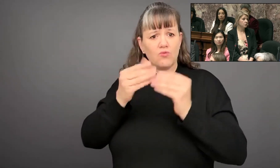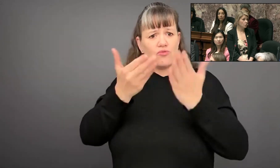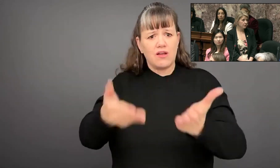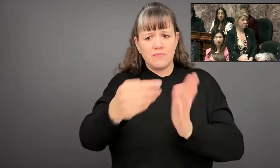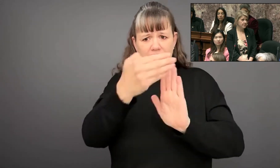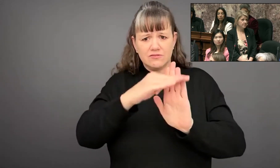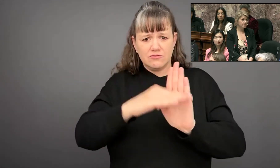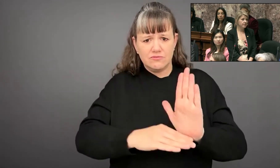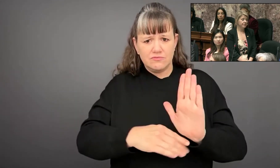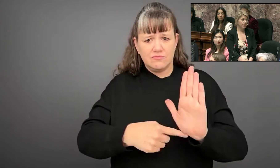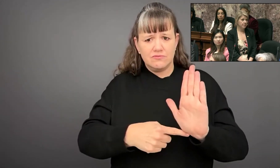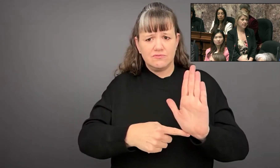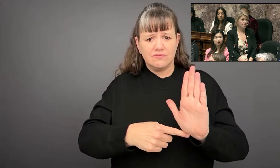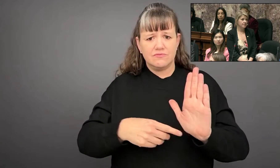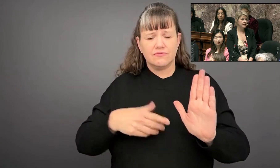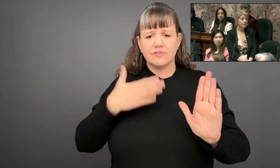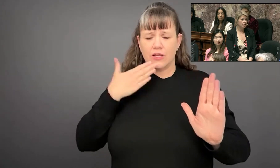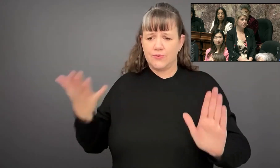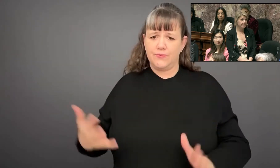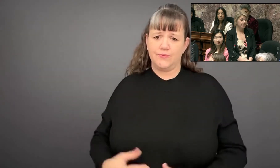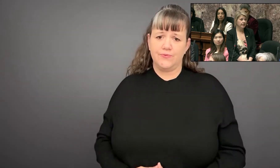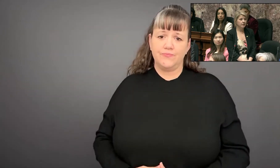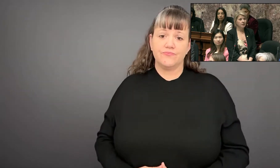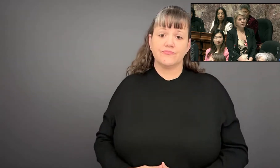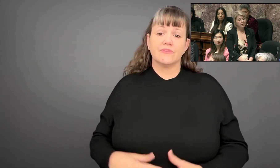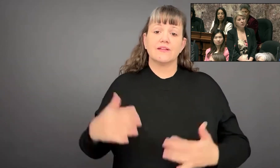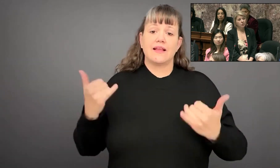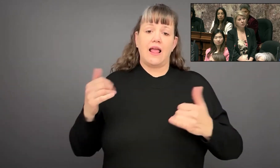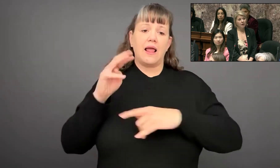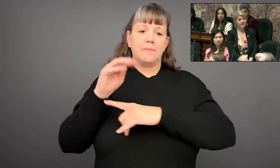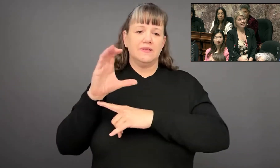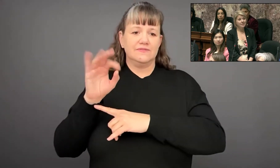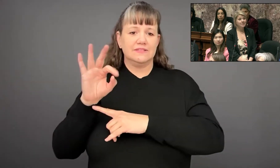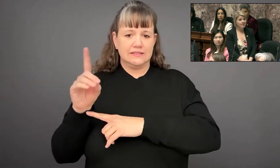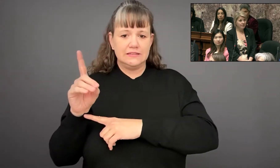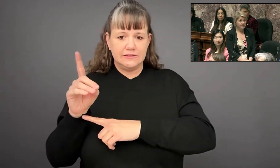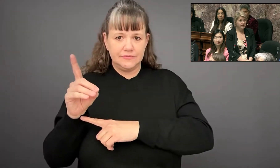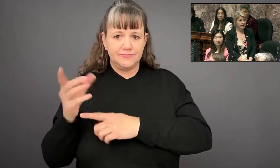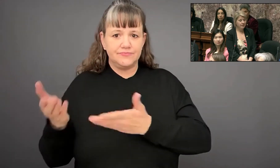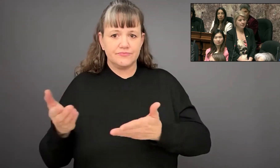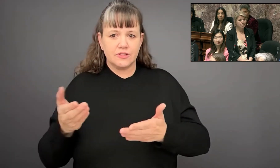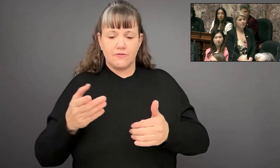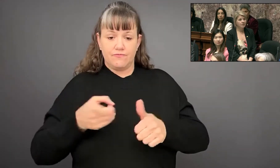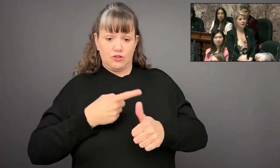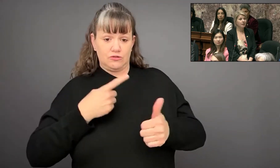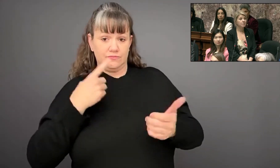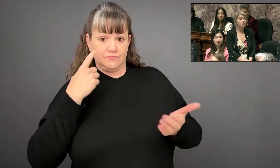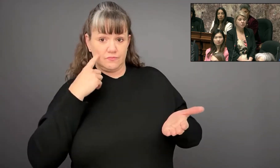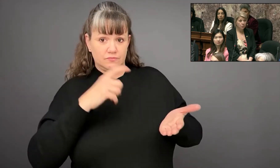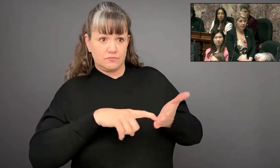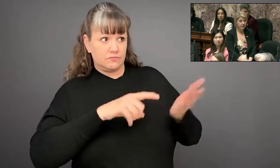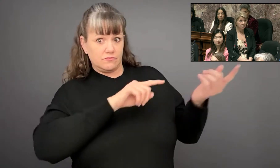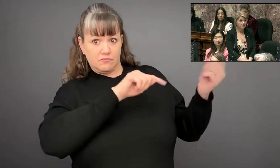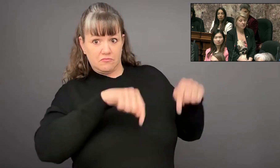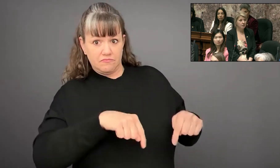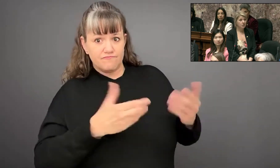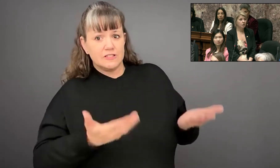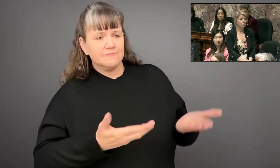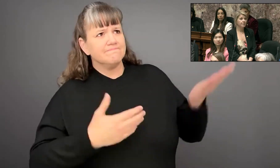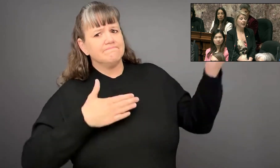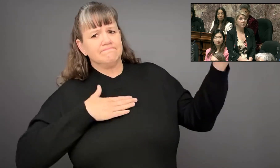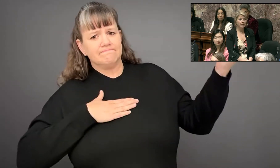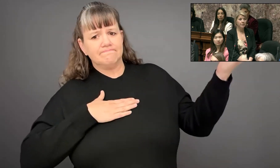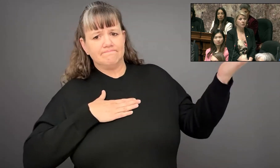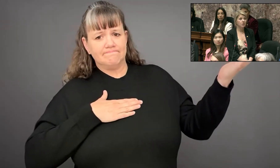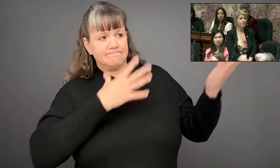my condolences to the family that is here today. Your loss is devastating. I am sorry.